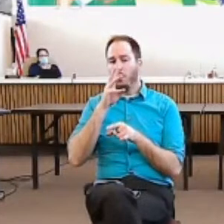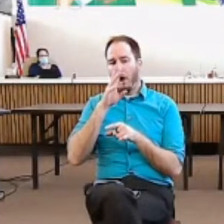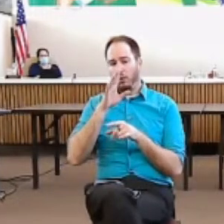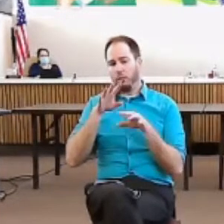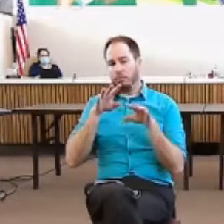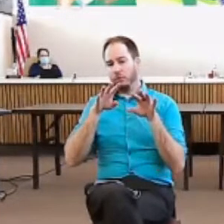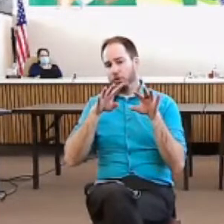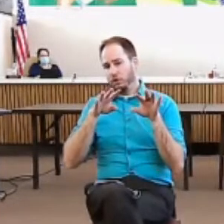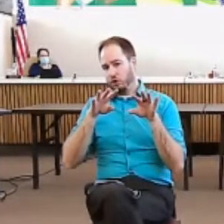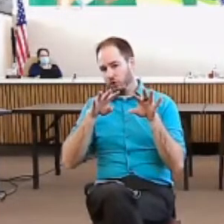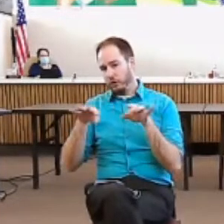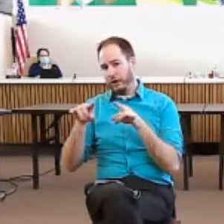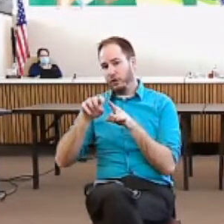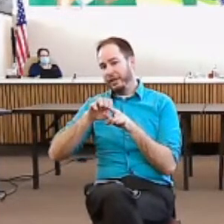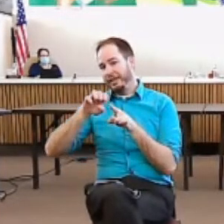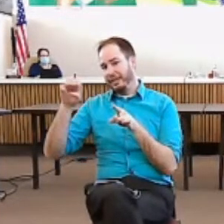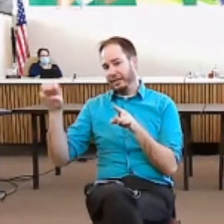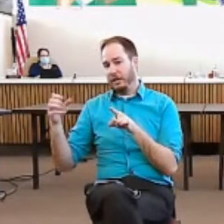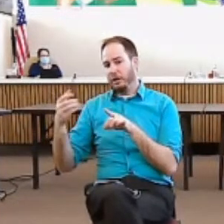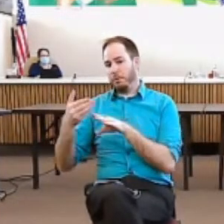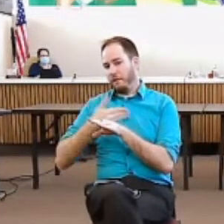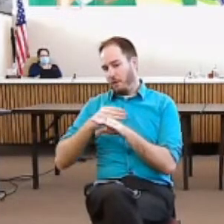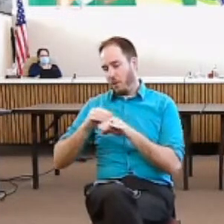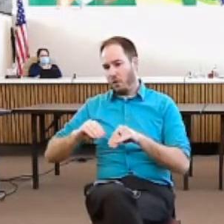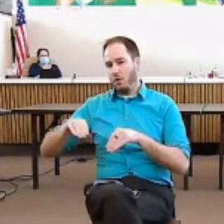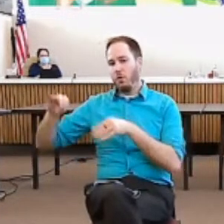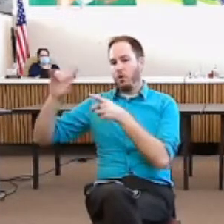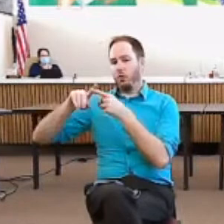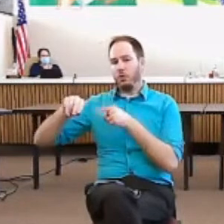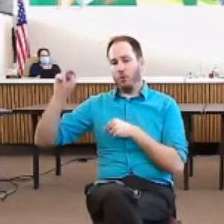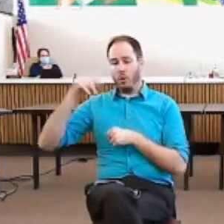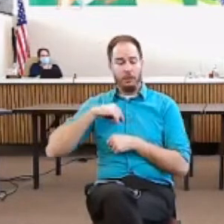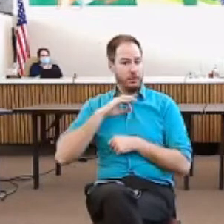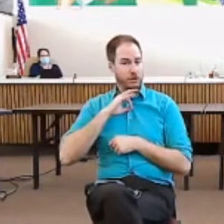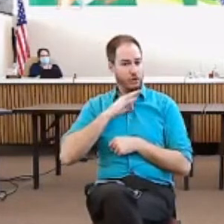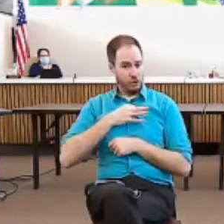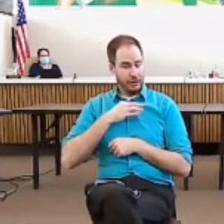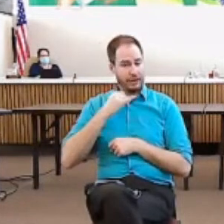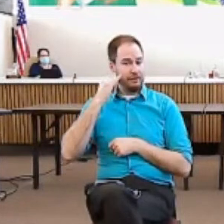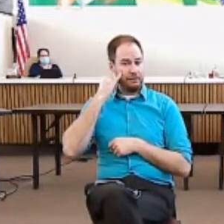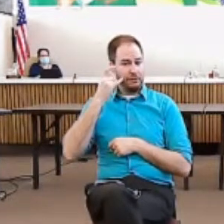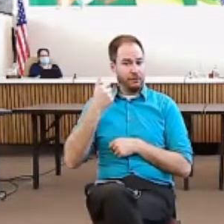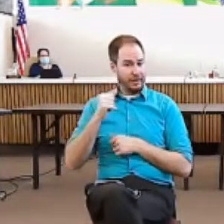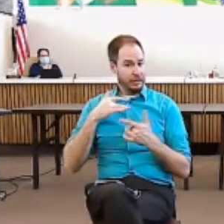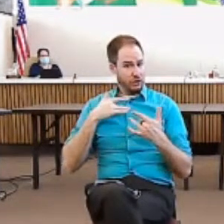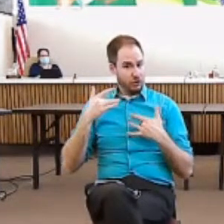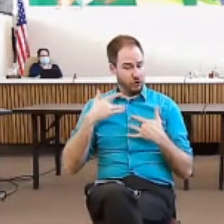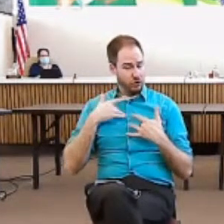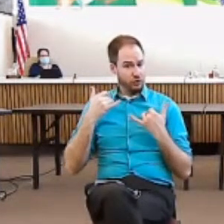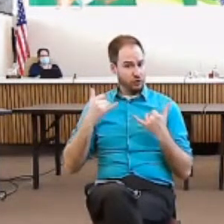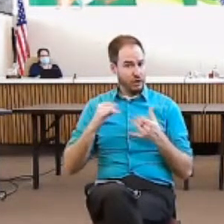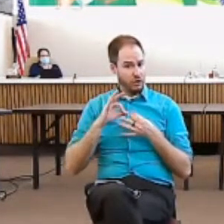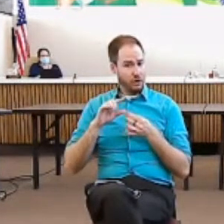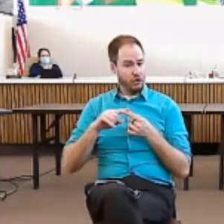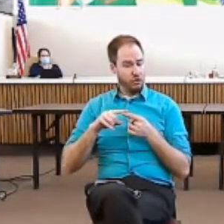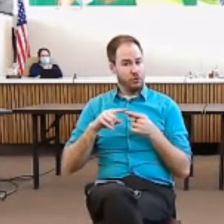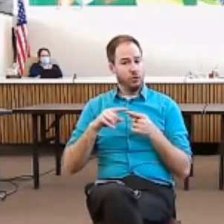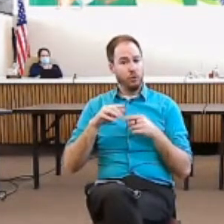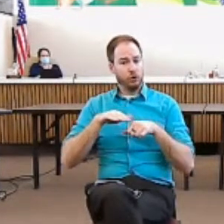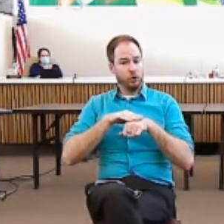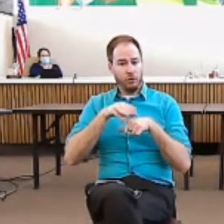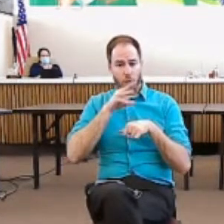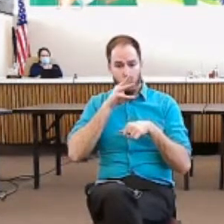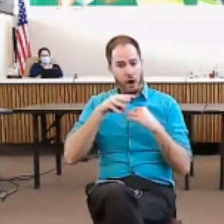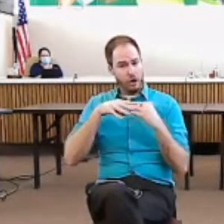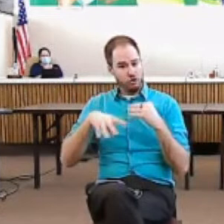water to the east before it winds up going to the north. I'm just wondering if you have any concerns right now about drainage of surface water